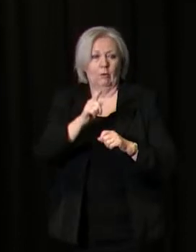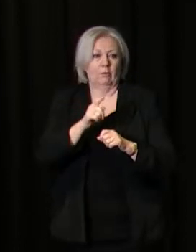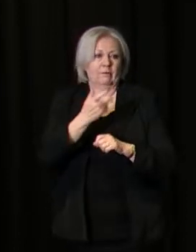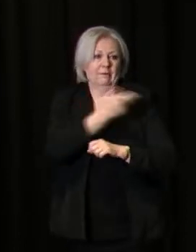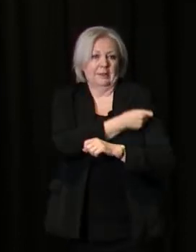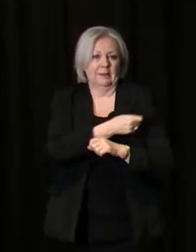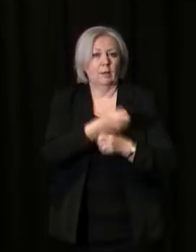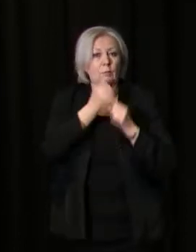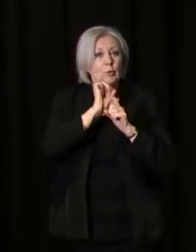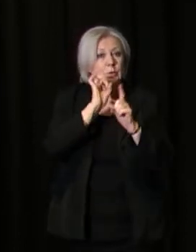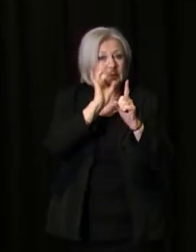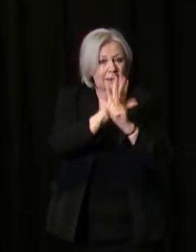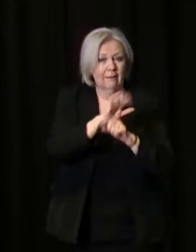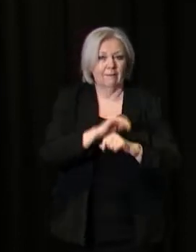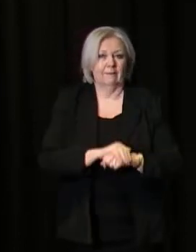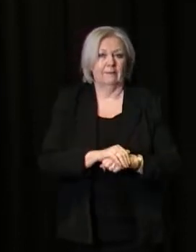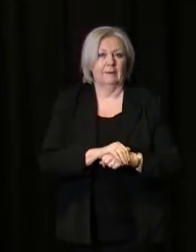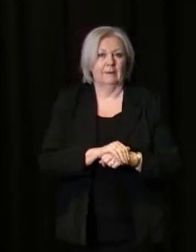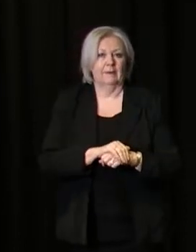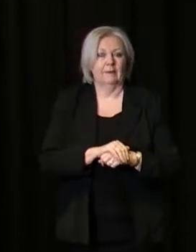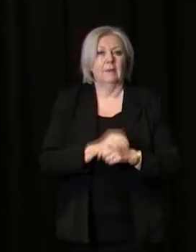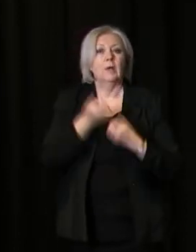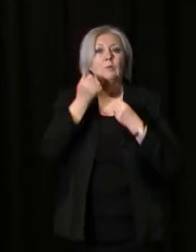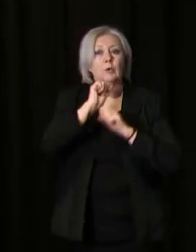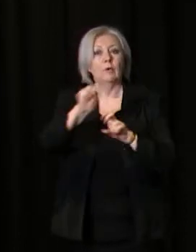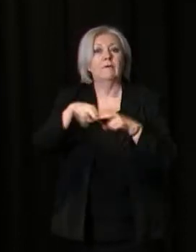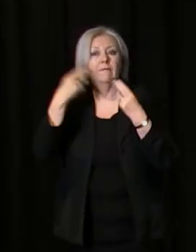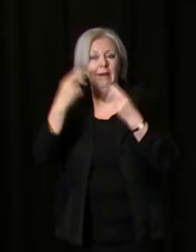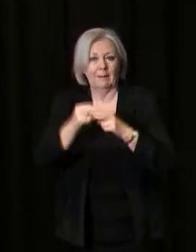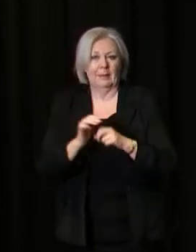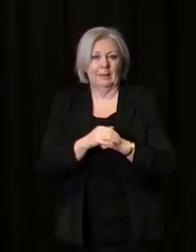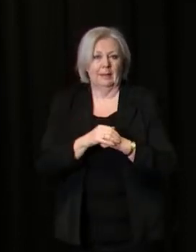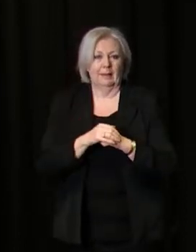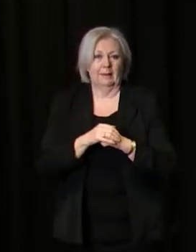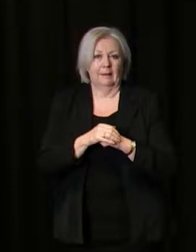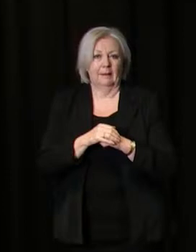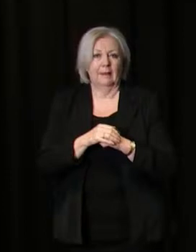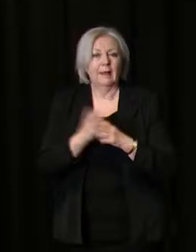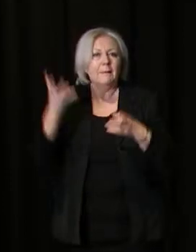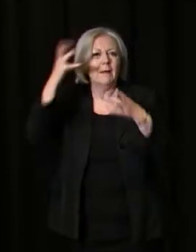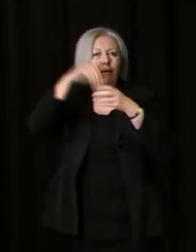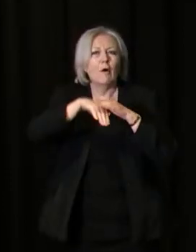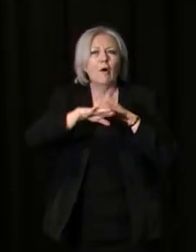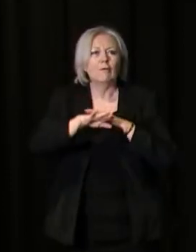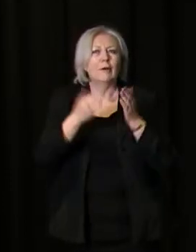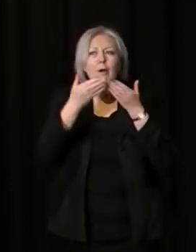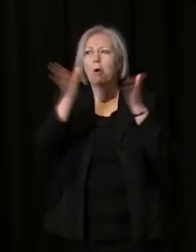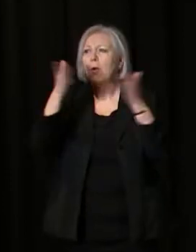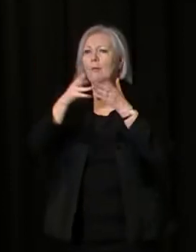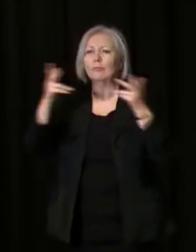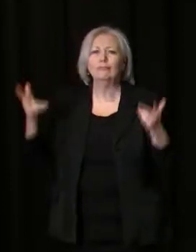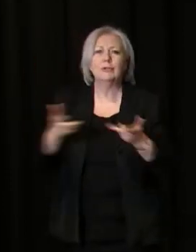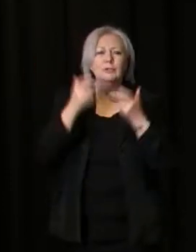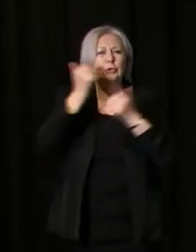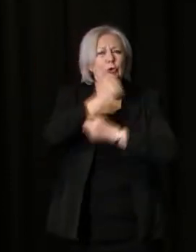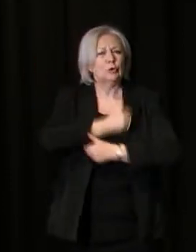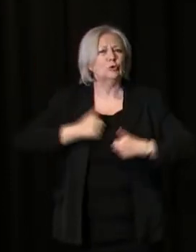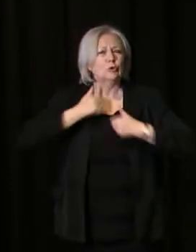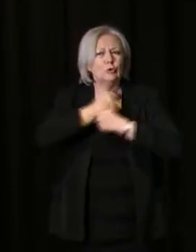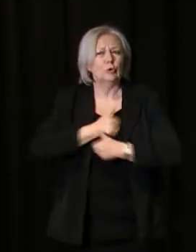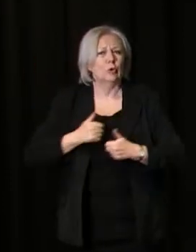love, participate in the economy, and don't make the job of our nurses harder. That's a pretty simple thing. The good news